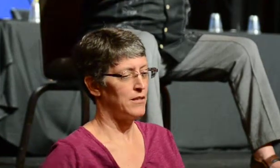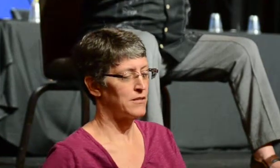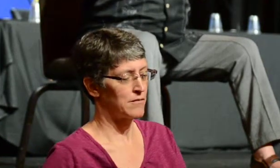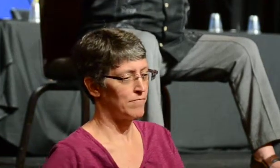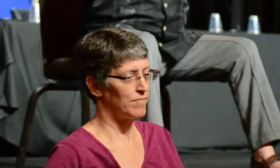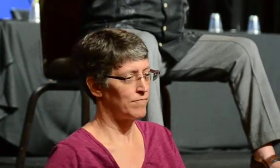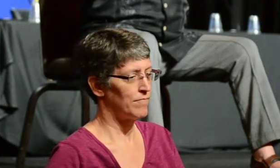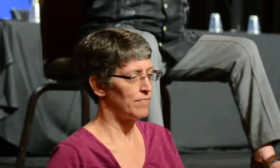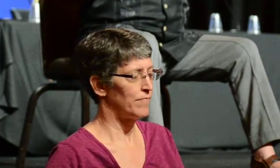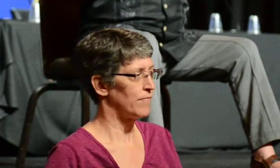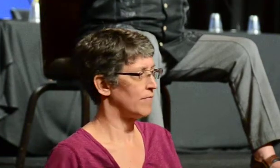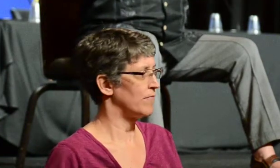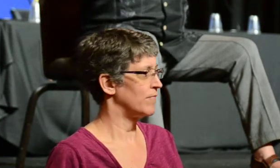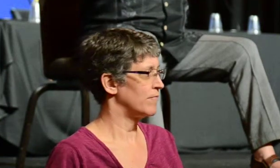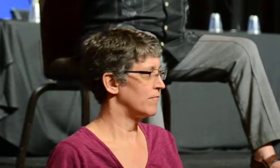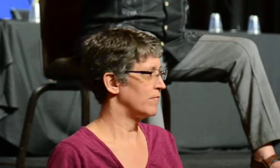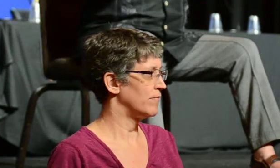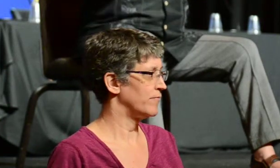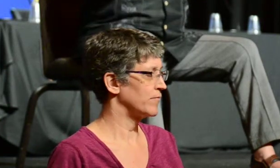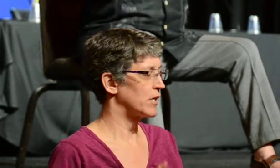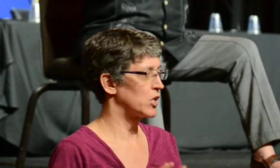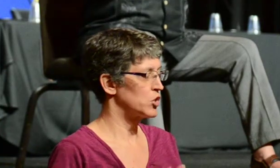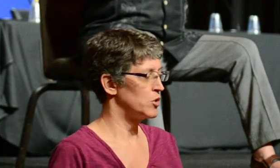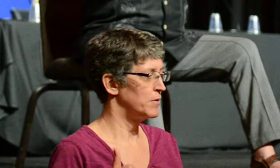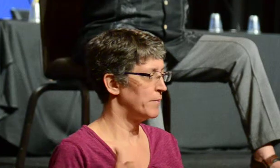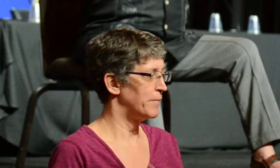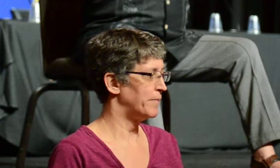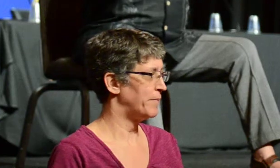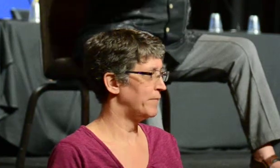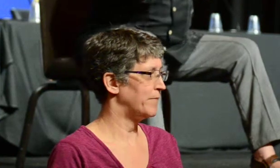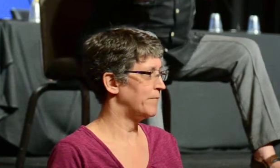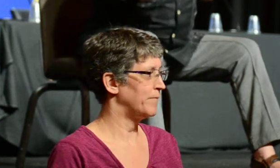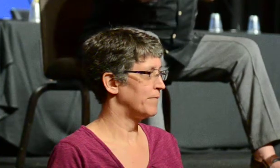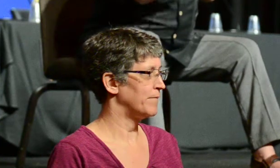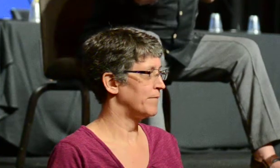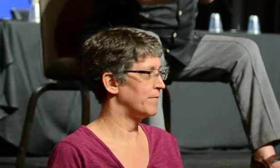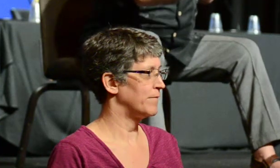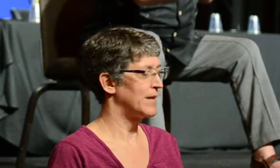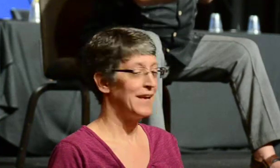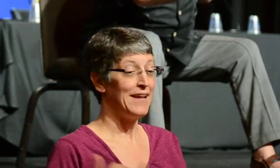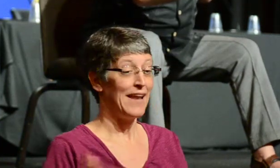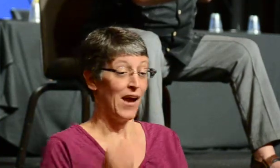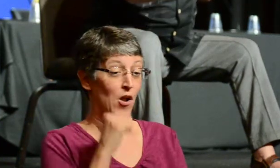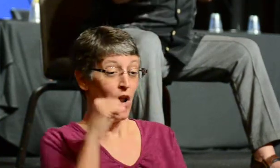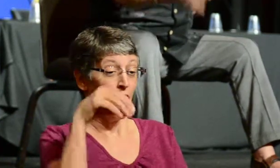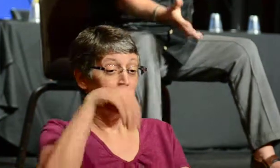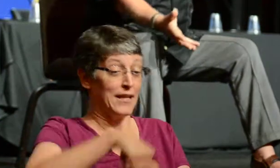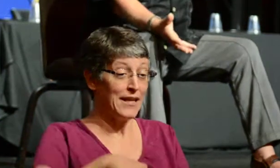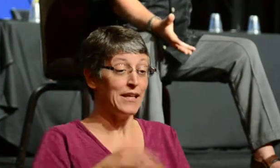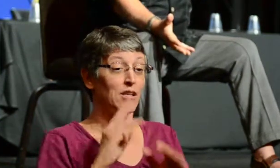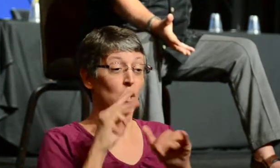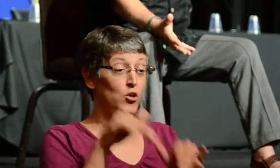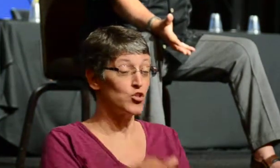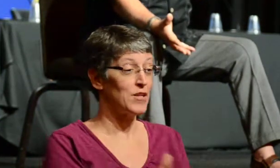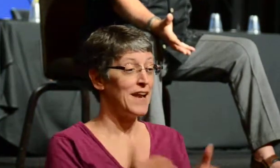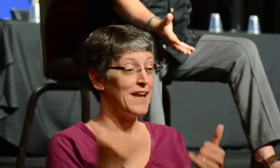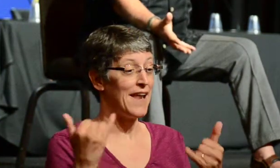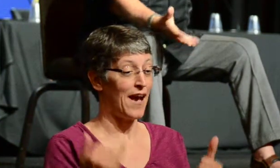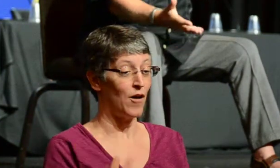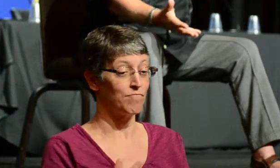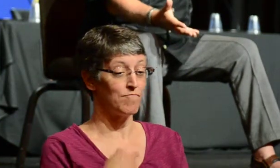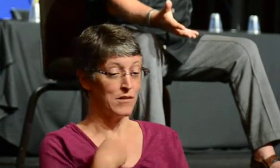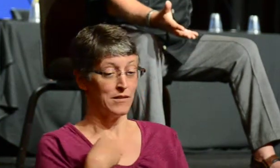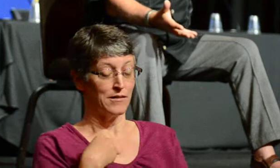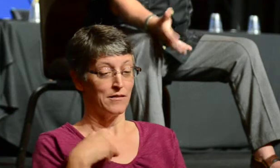no longer, excuse me, that are no longer in the ocean. They're now